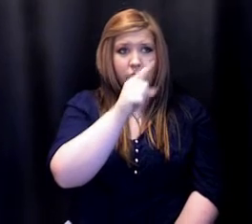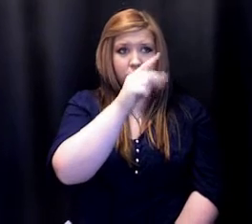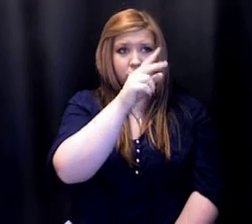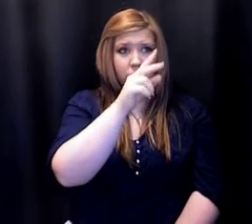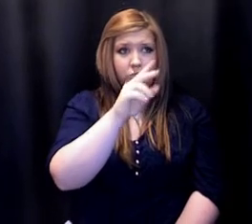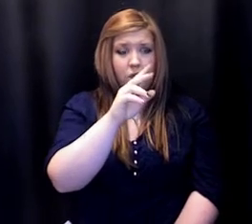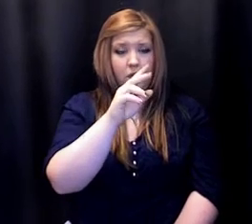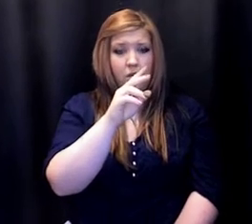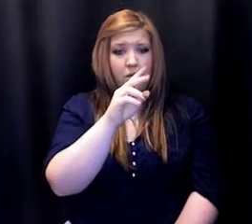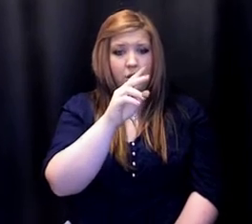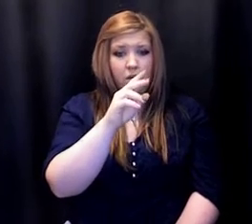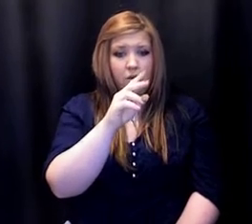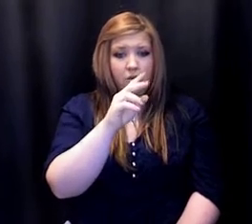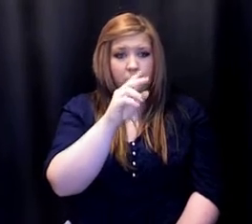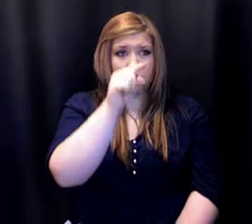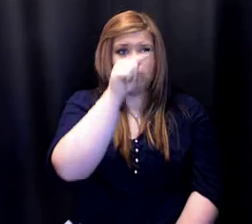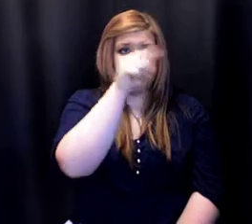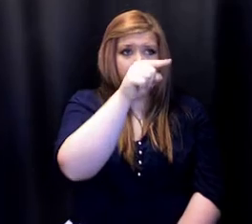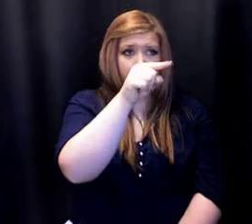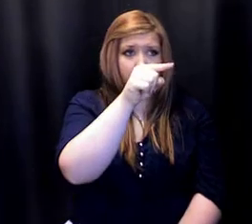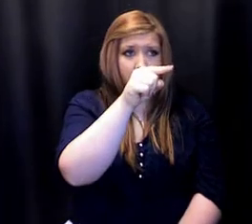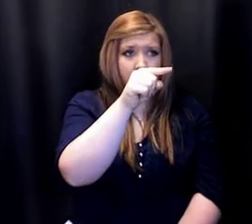all the way across the state to Mount Rushmore.